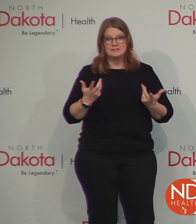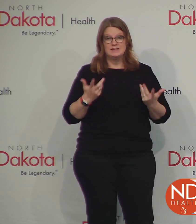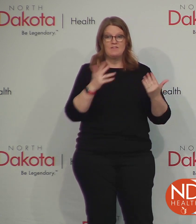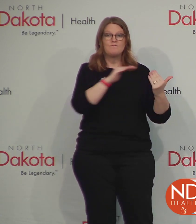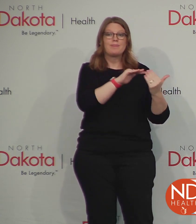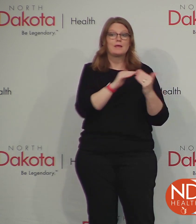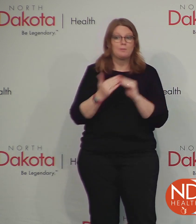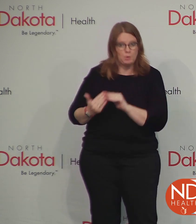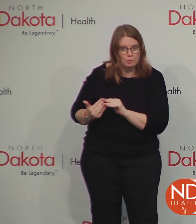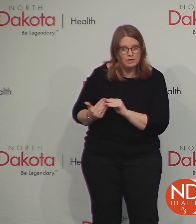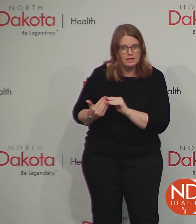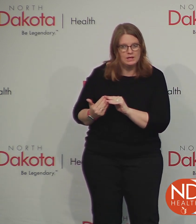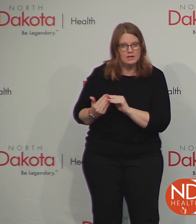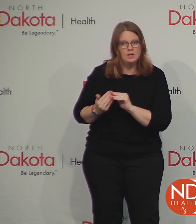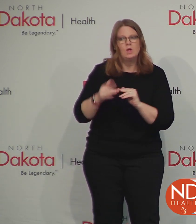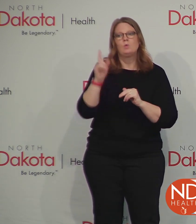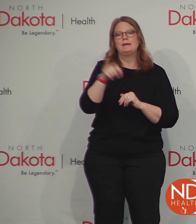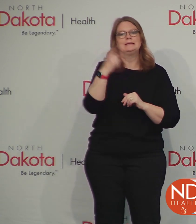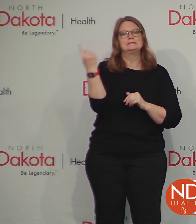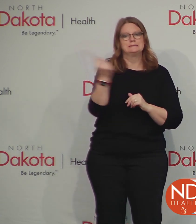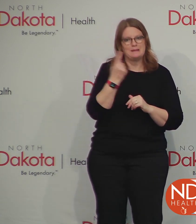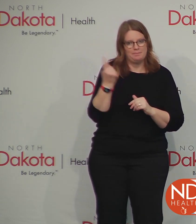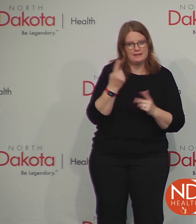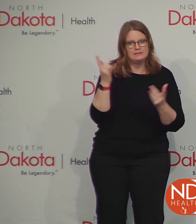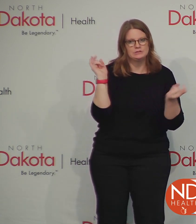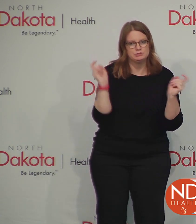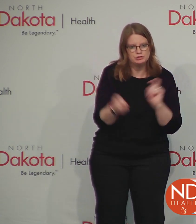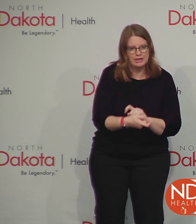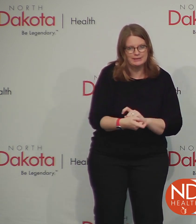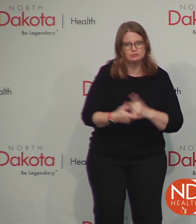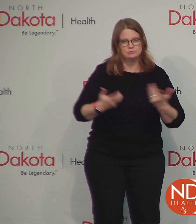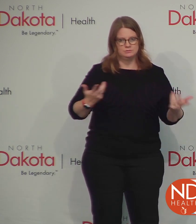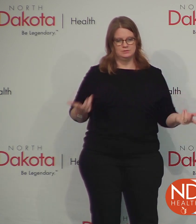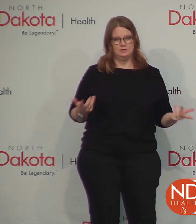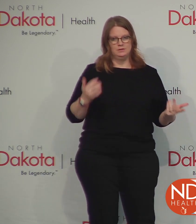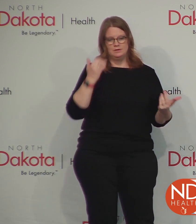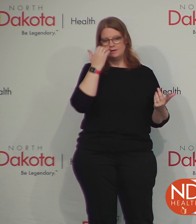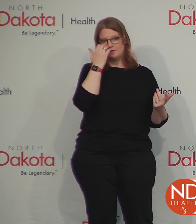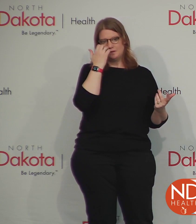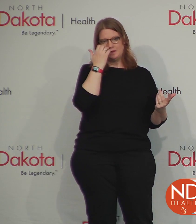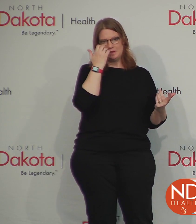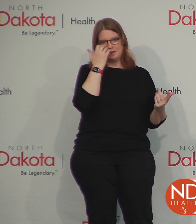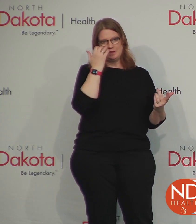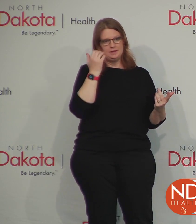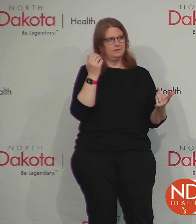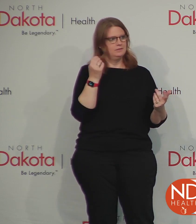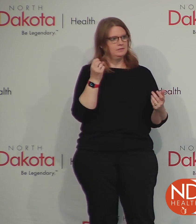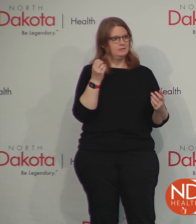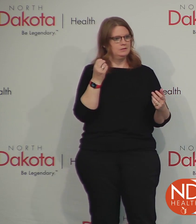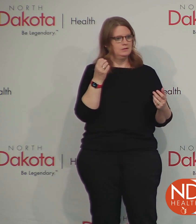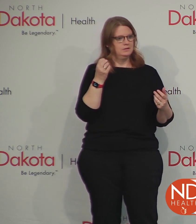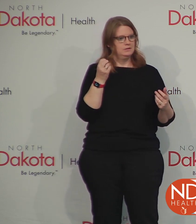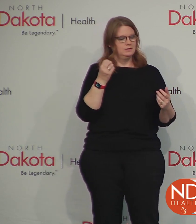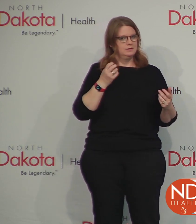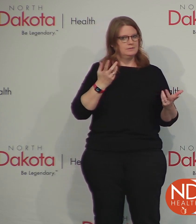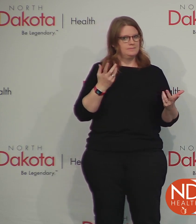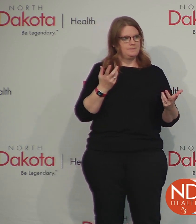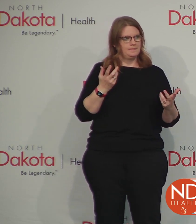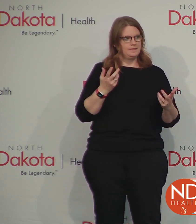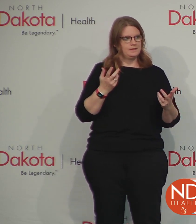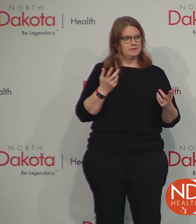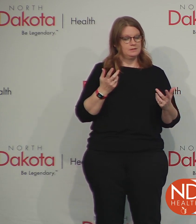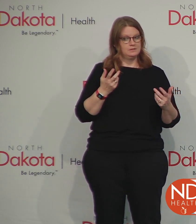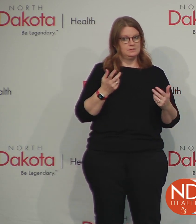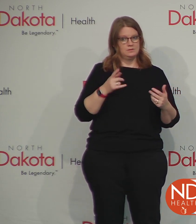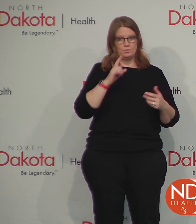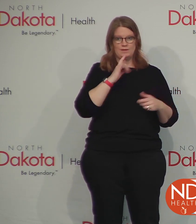community. At this point, I don't know that we know exactly how vaccinating is going to change